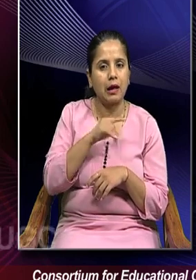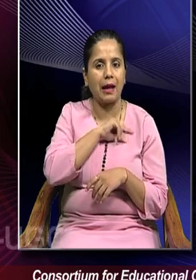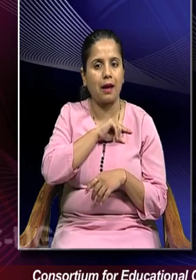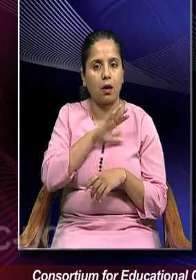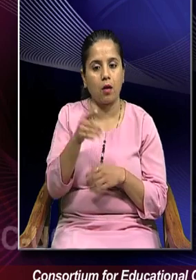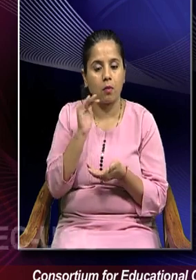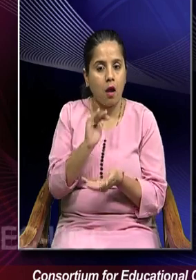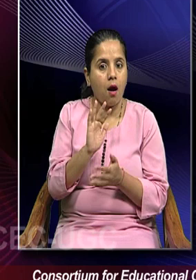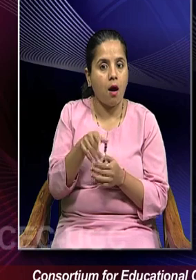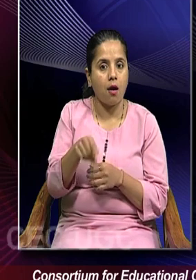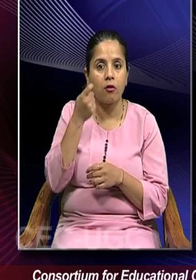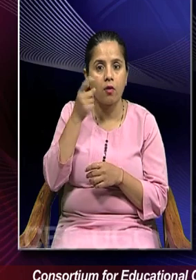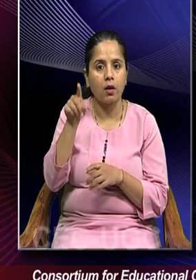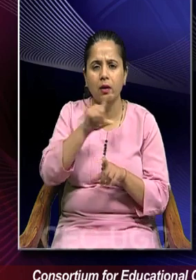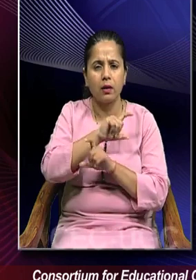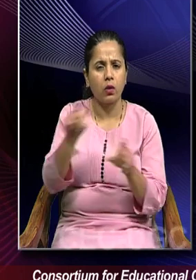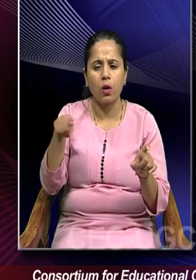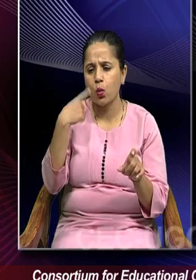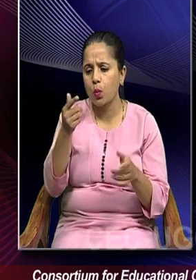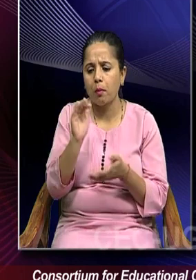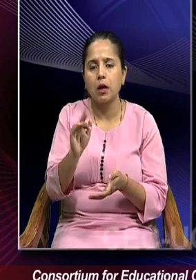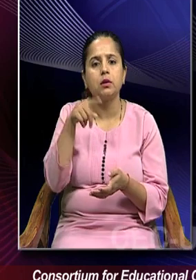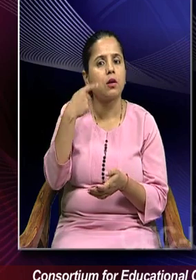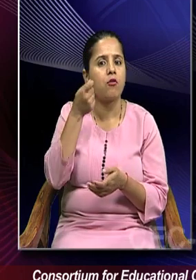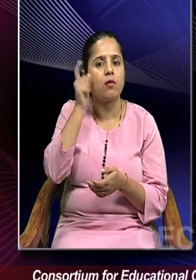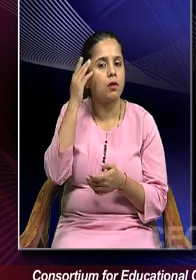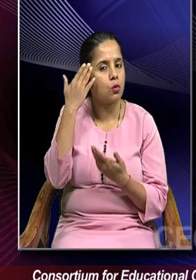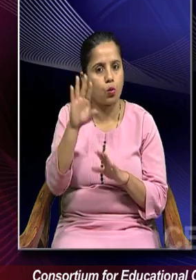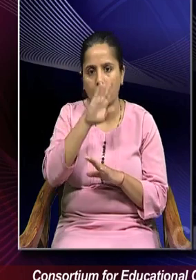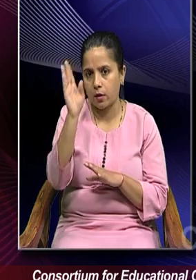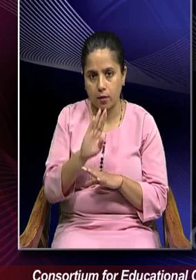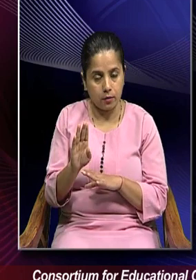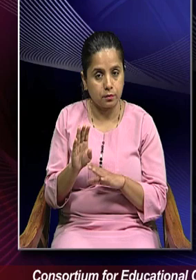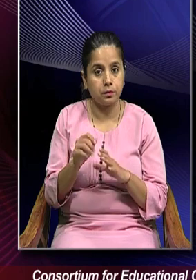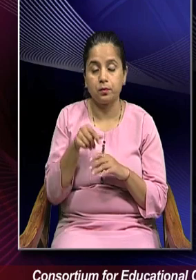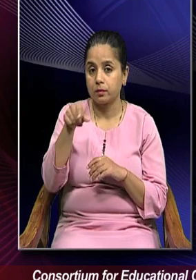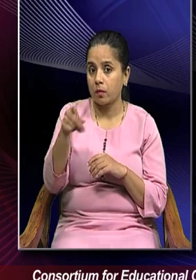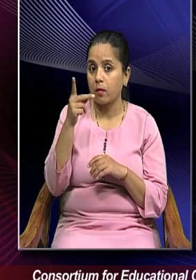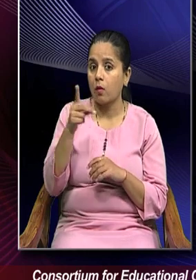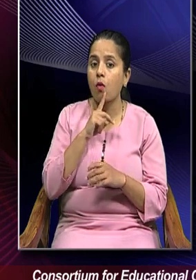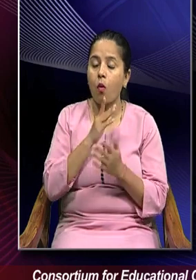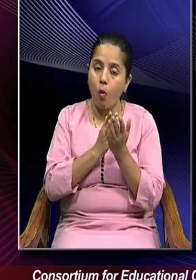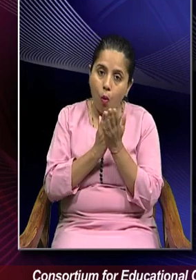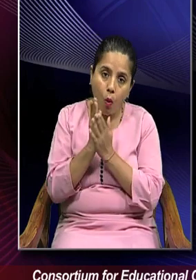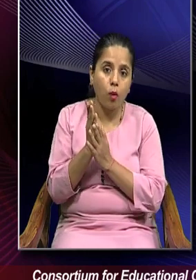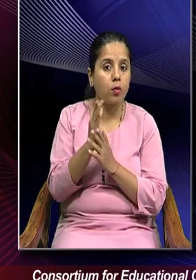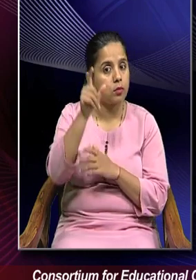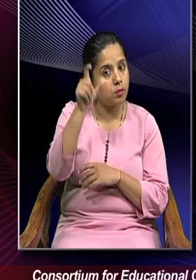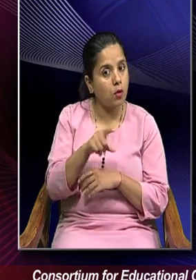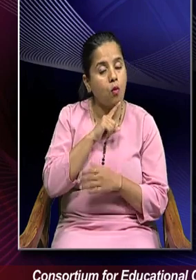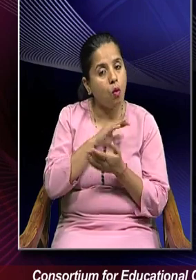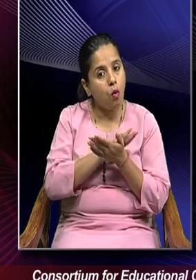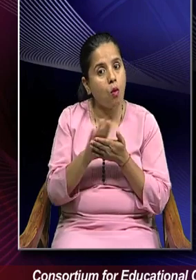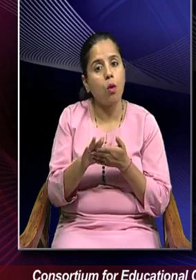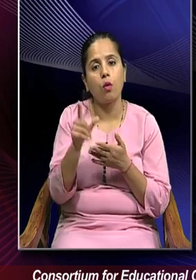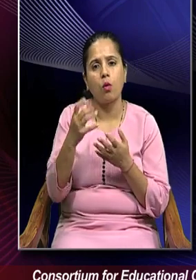child whose paternity is never clearly established. And he is so honest that he does not want